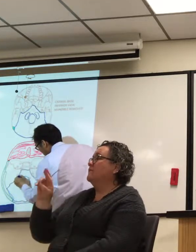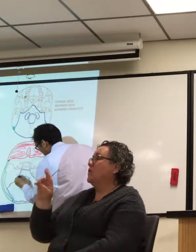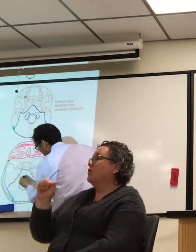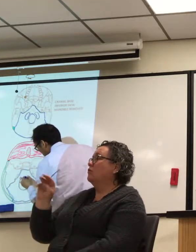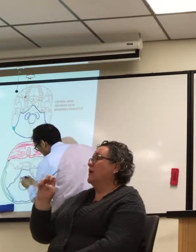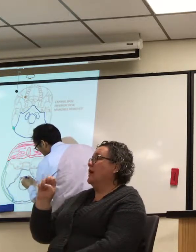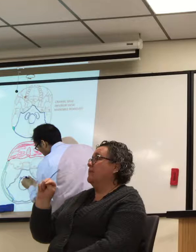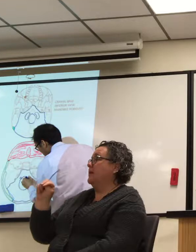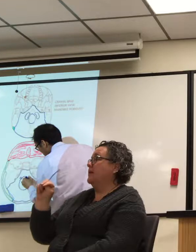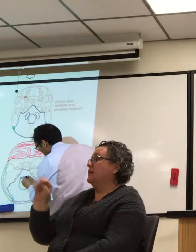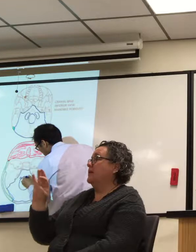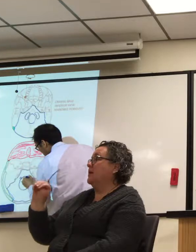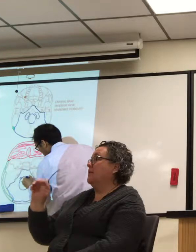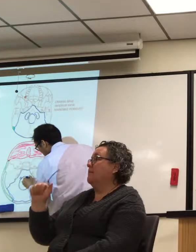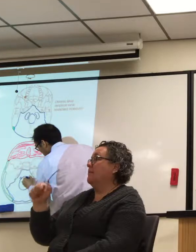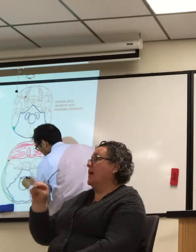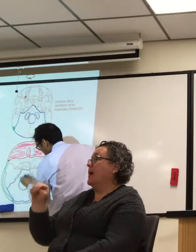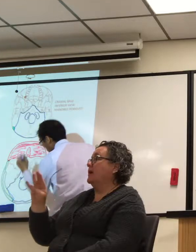there.